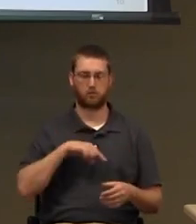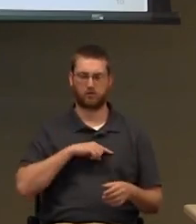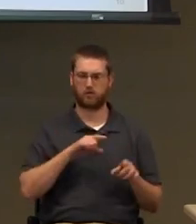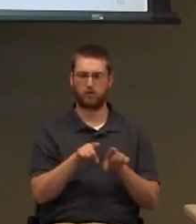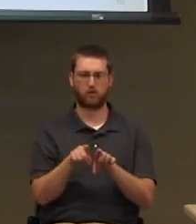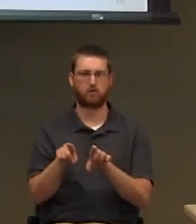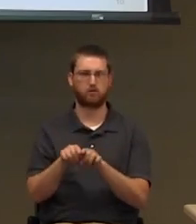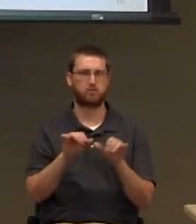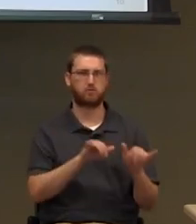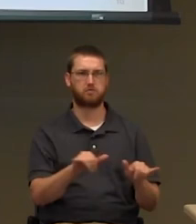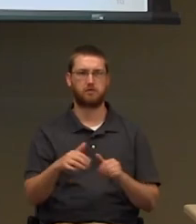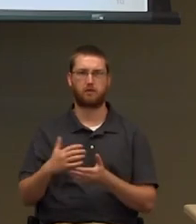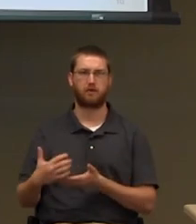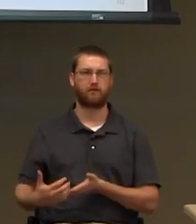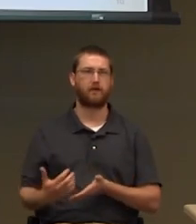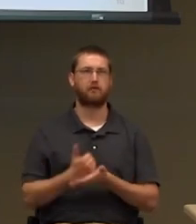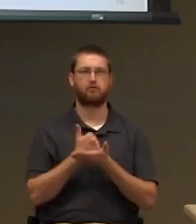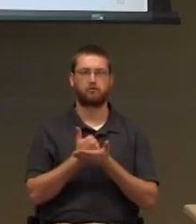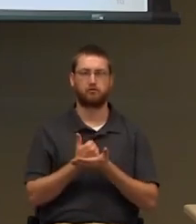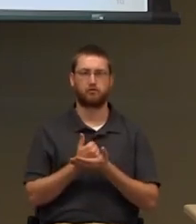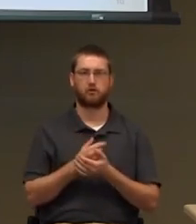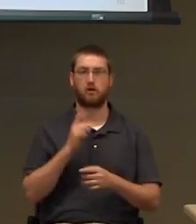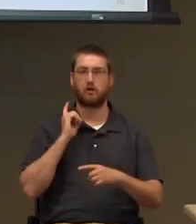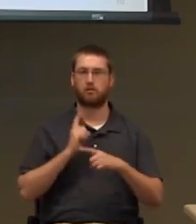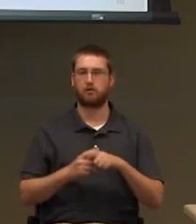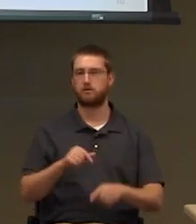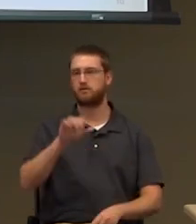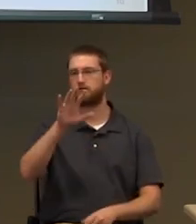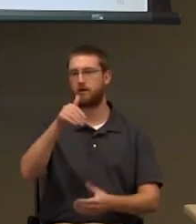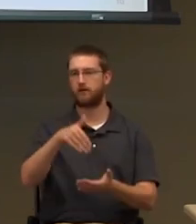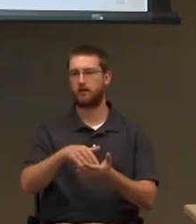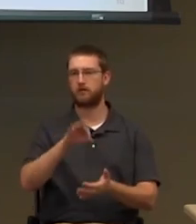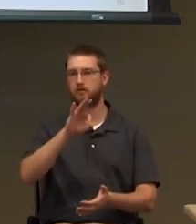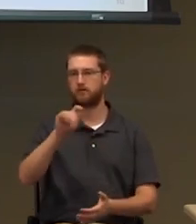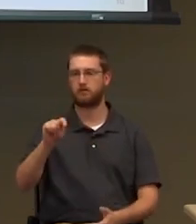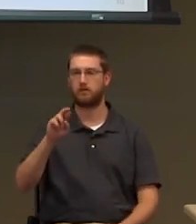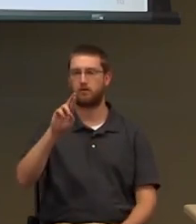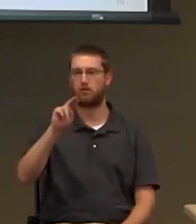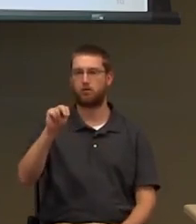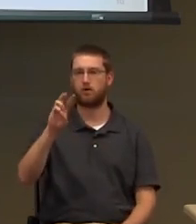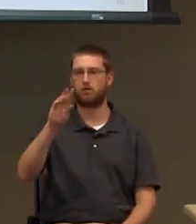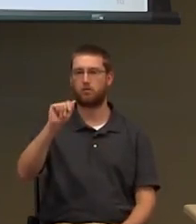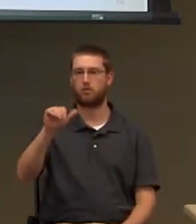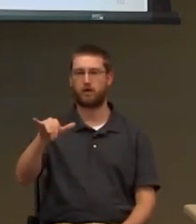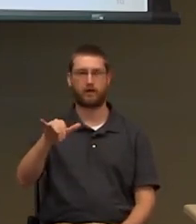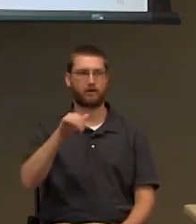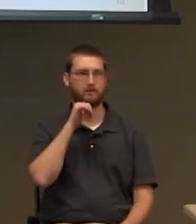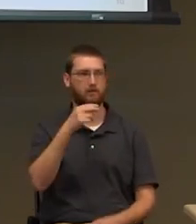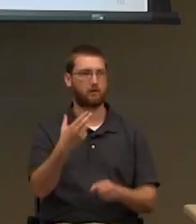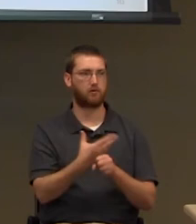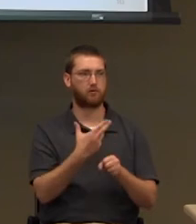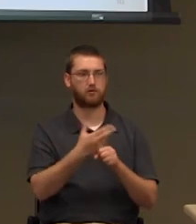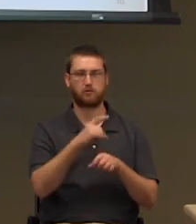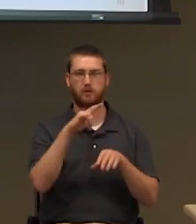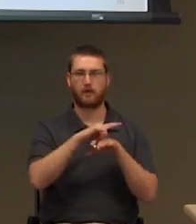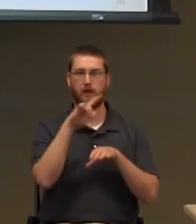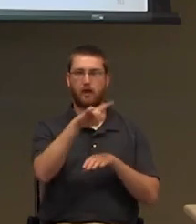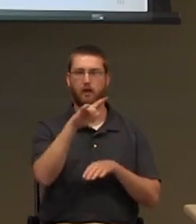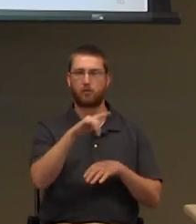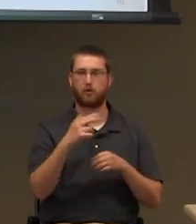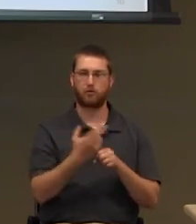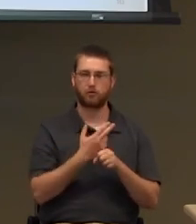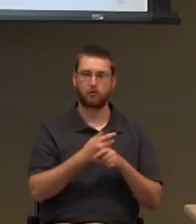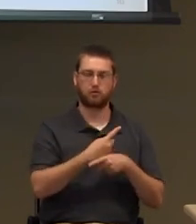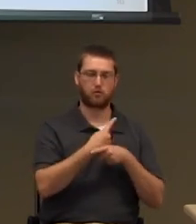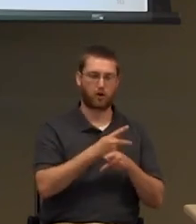advantage. We also have a 5,000 foot runway airport that is underutilized, where we can move products and people